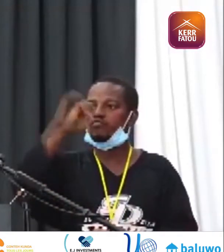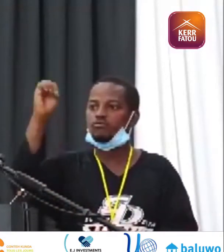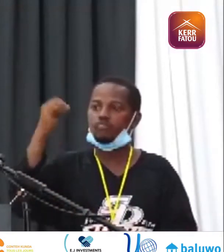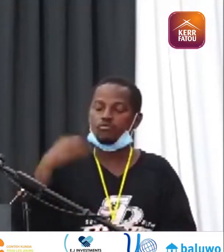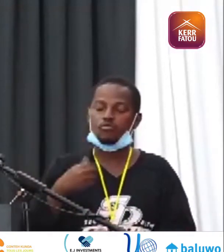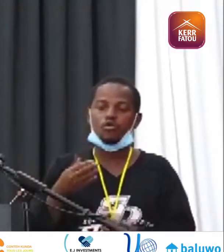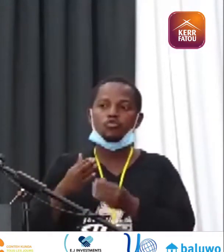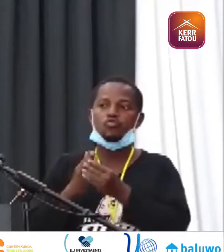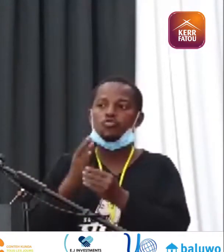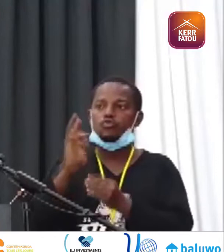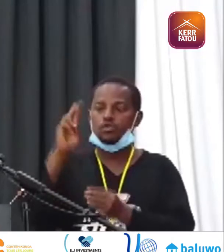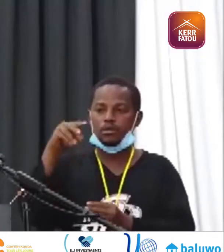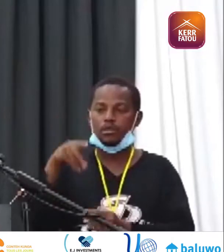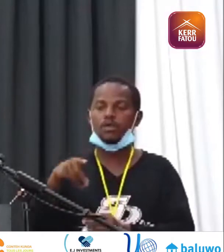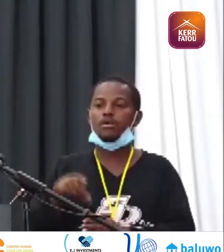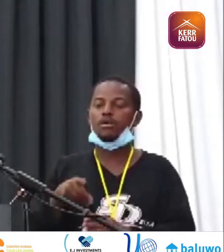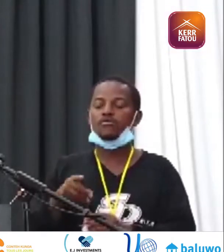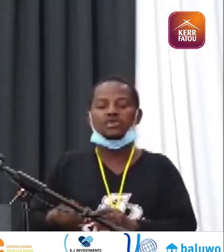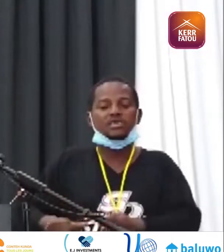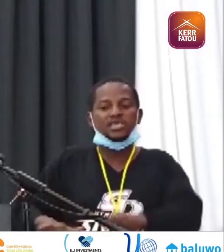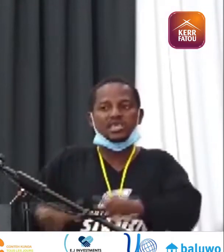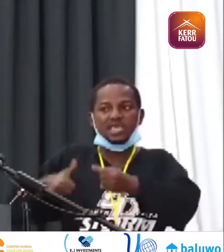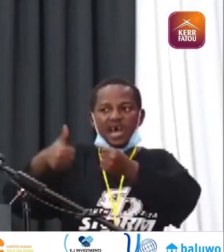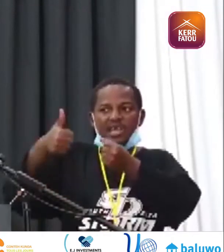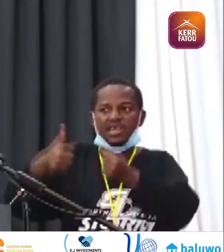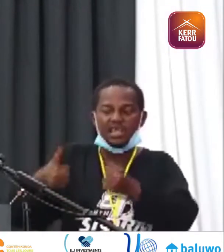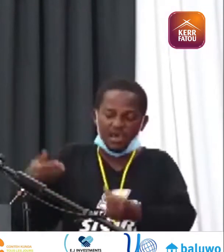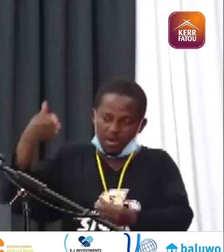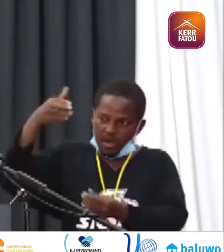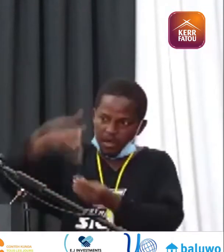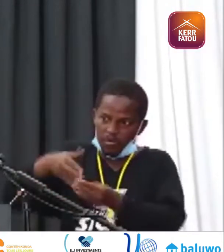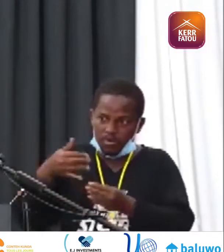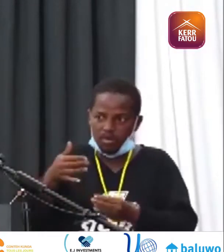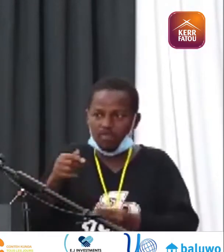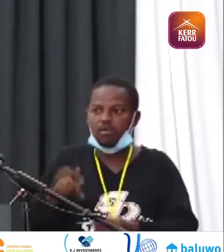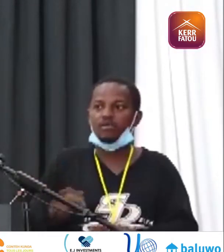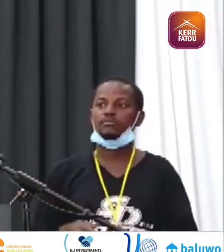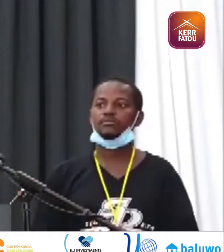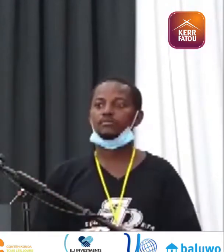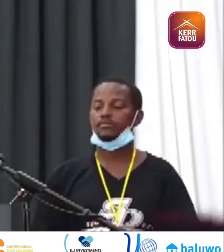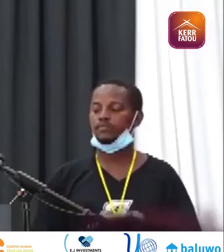the UDP from inception to date.